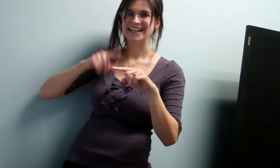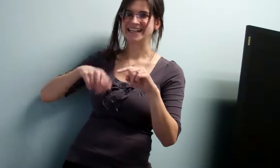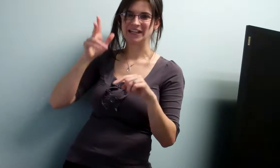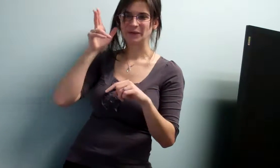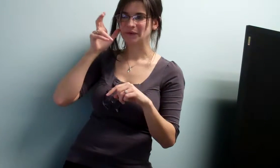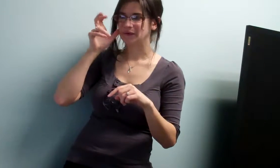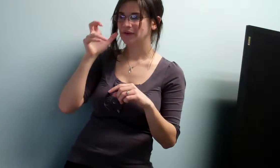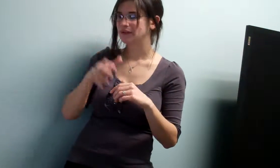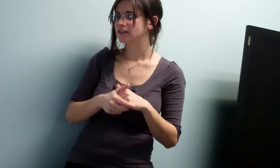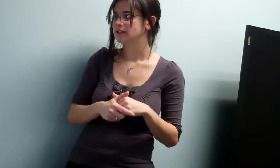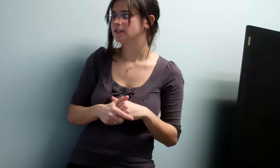Uh-huh.